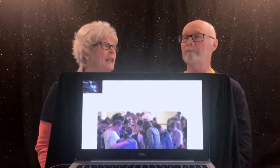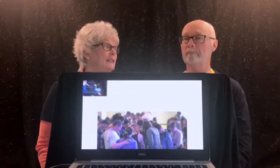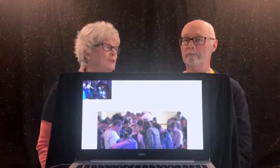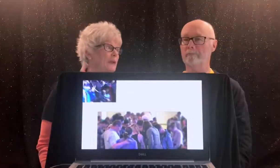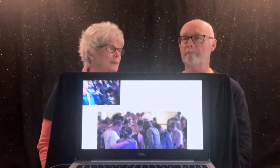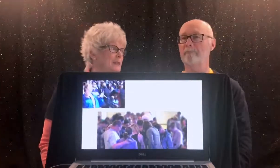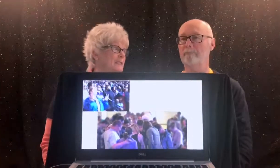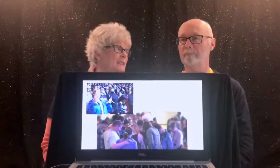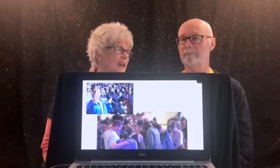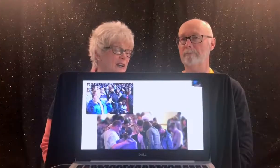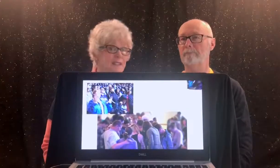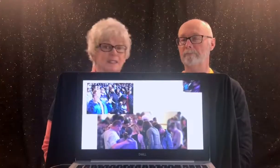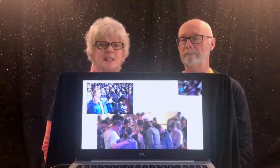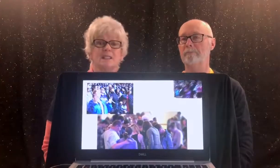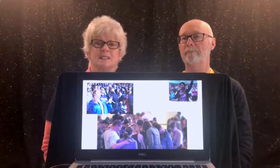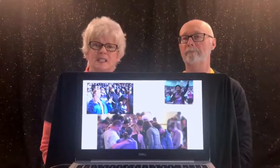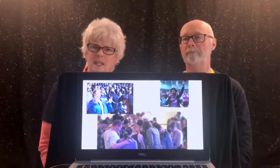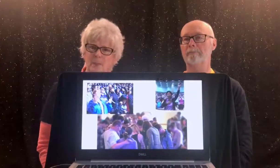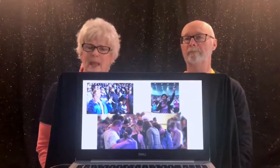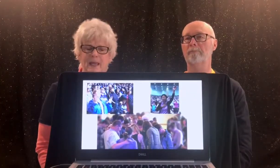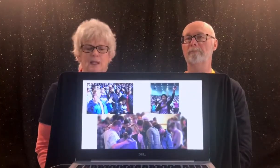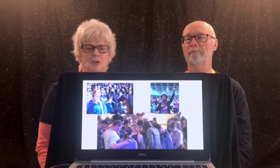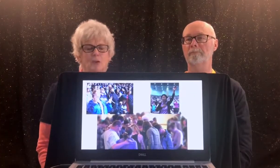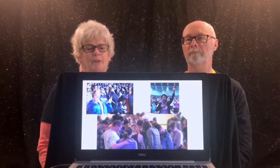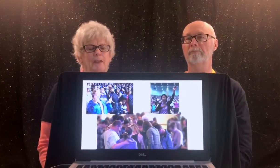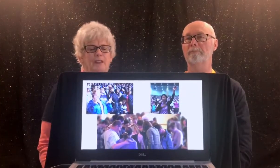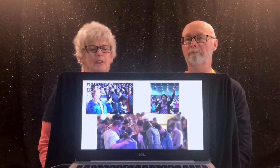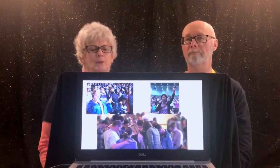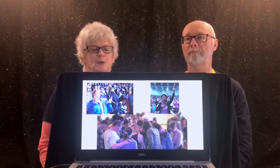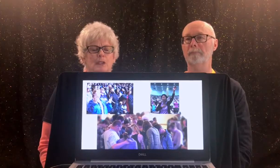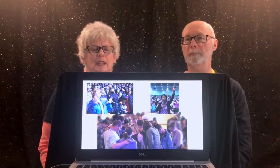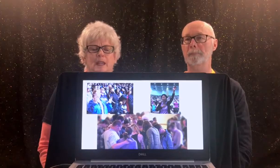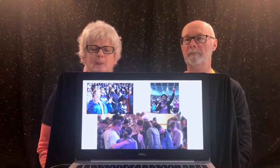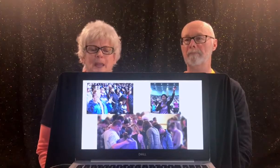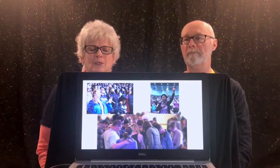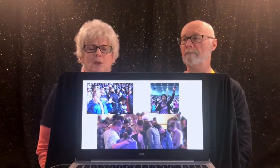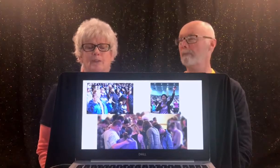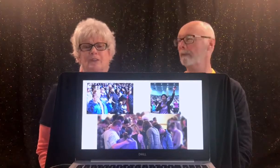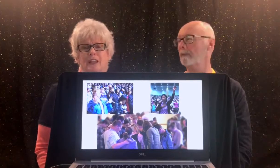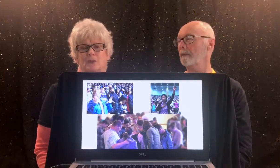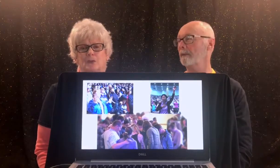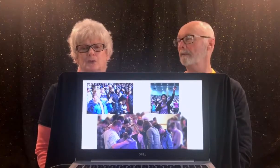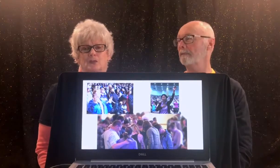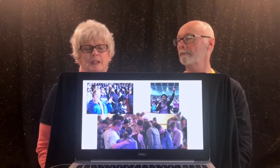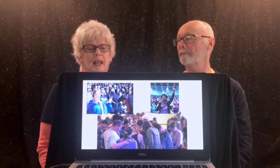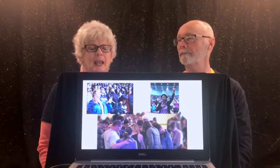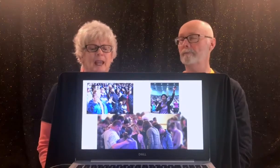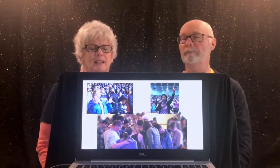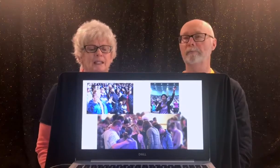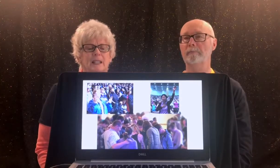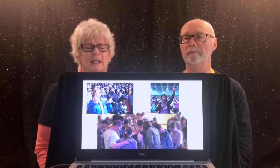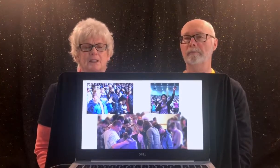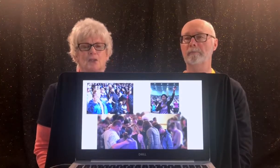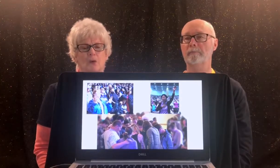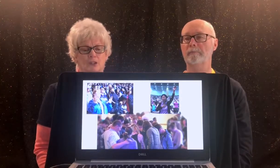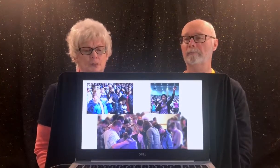highly recommended to us to get back into a faith community, get back to our faith roots, and lean into our